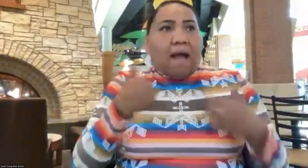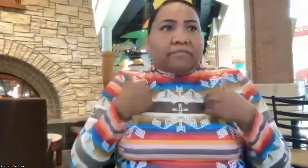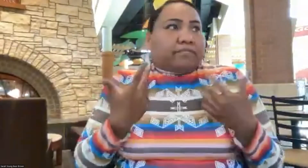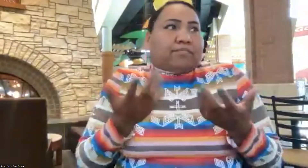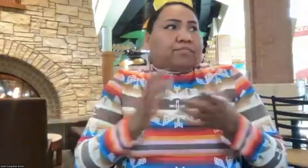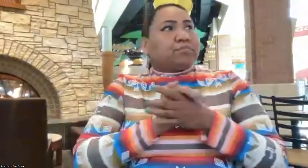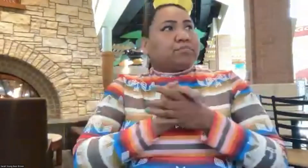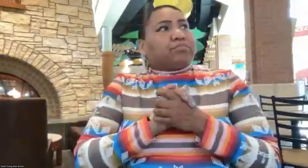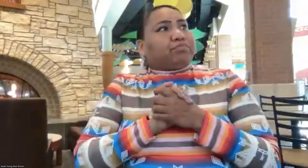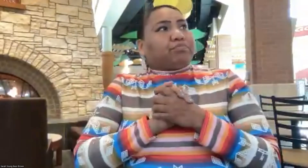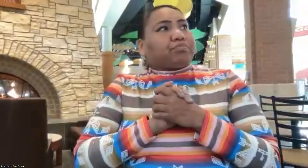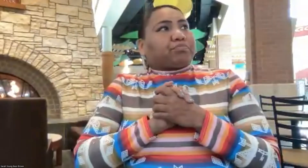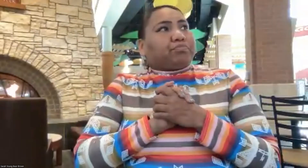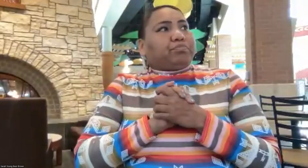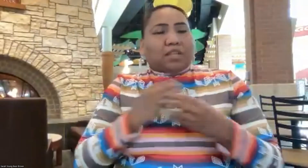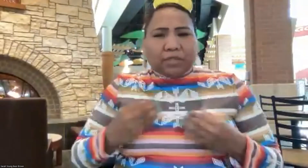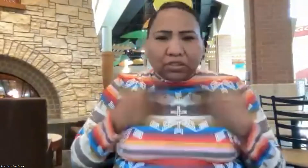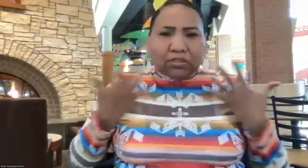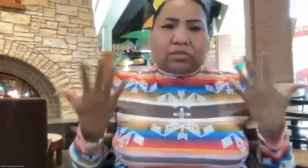I know that we all have a story to share,